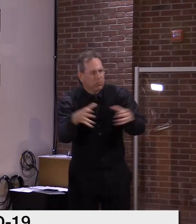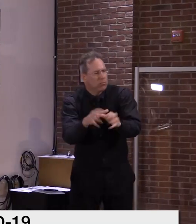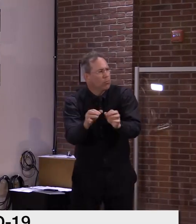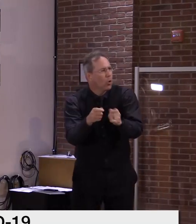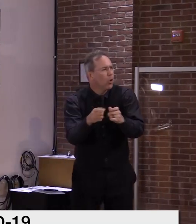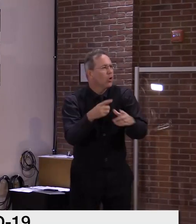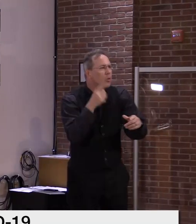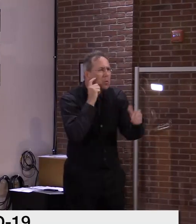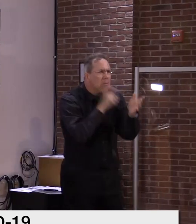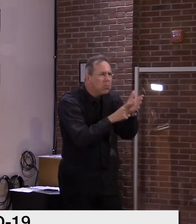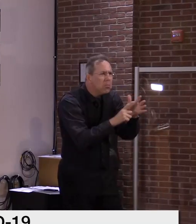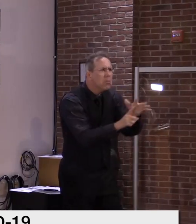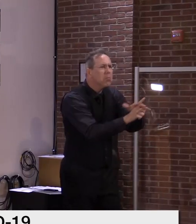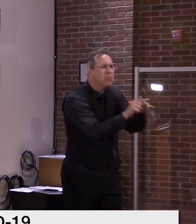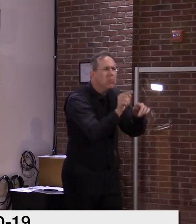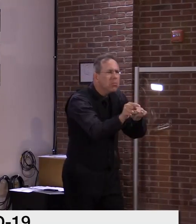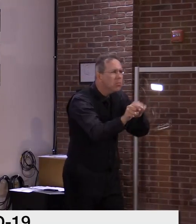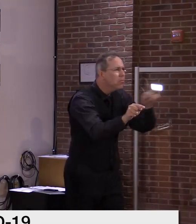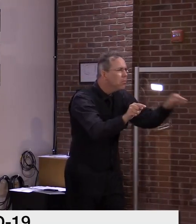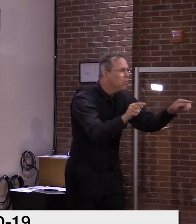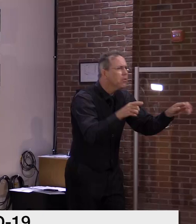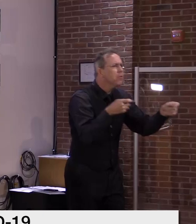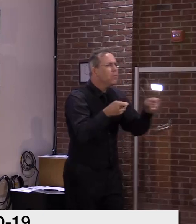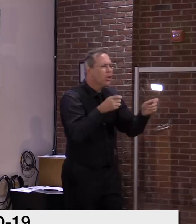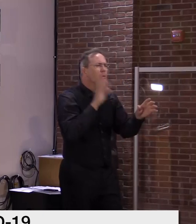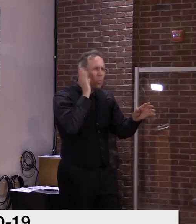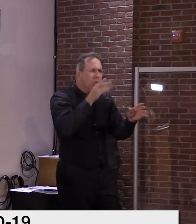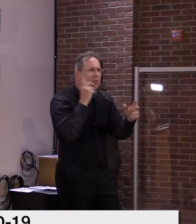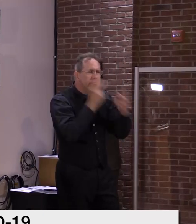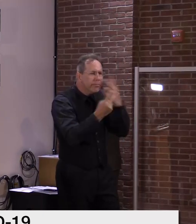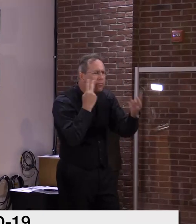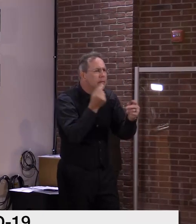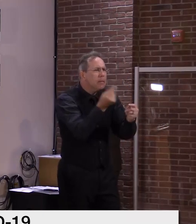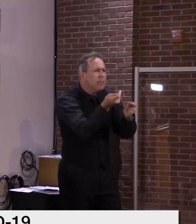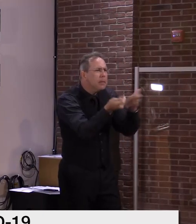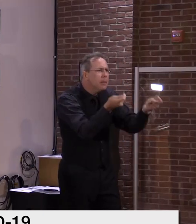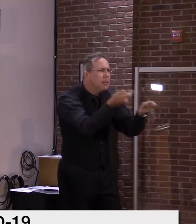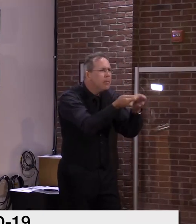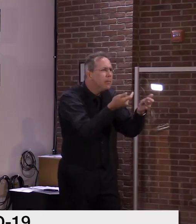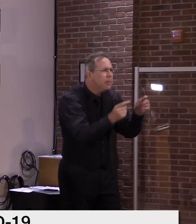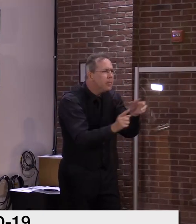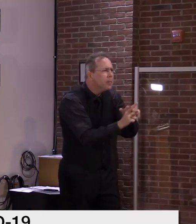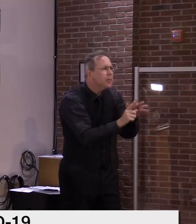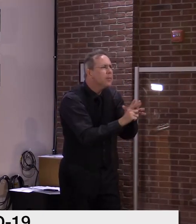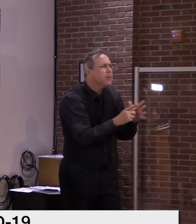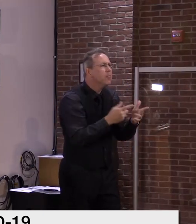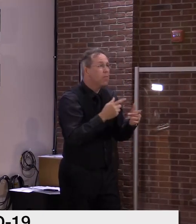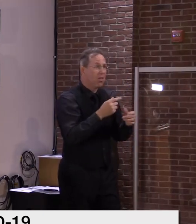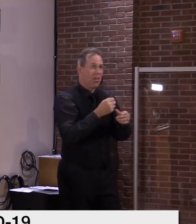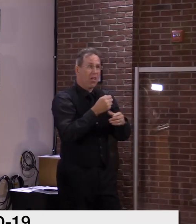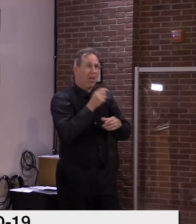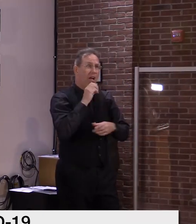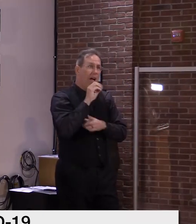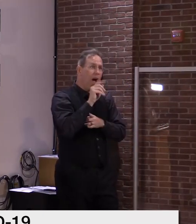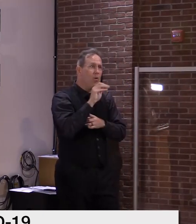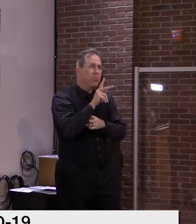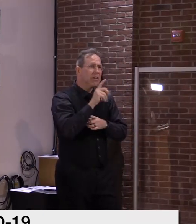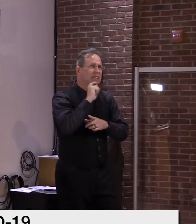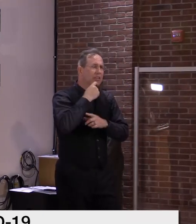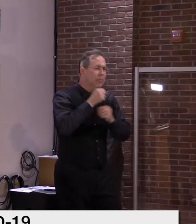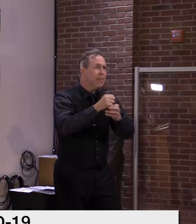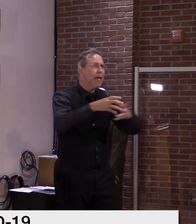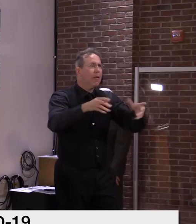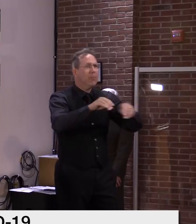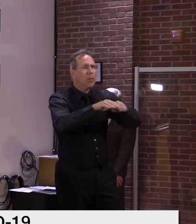but probably not turn into an outbreak amongst people. So that's what we'll be watching for very closely as